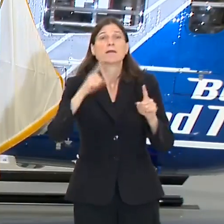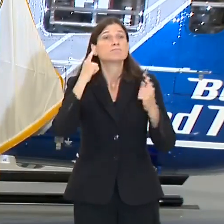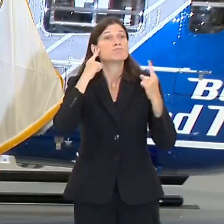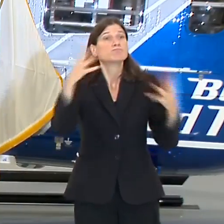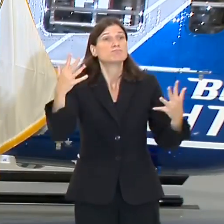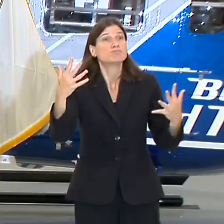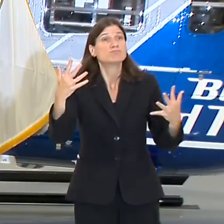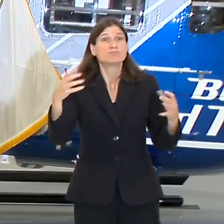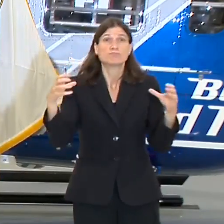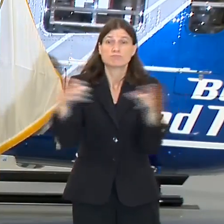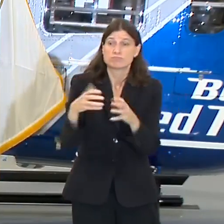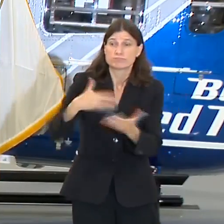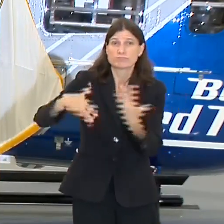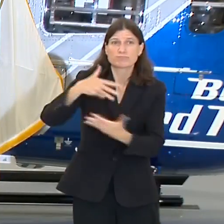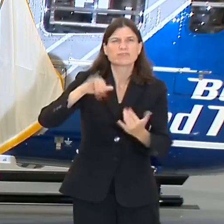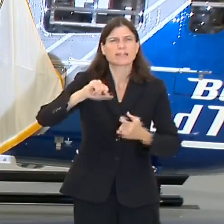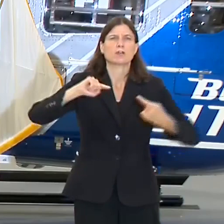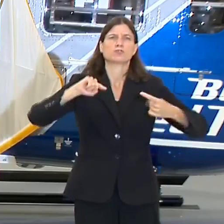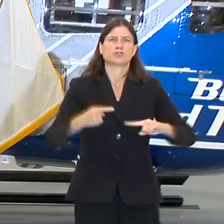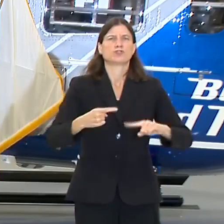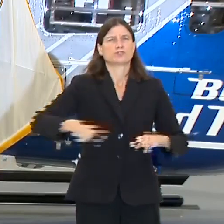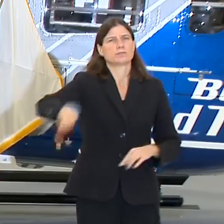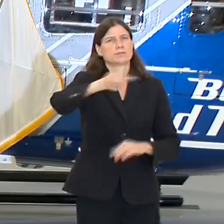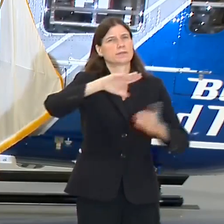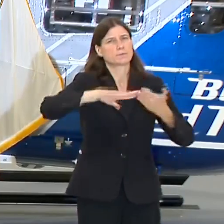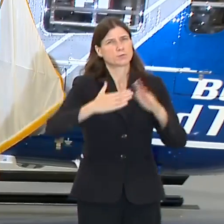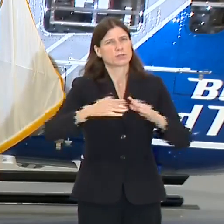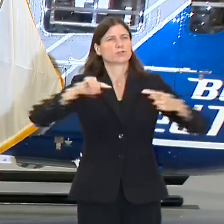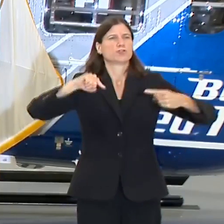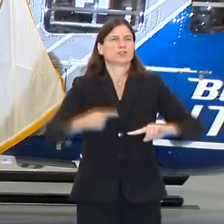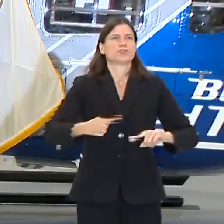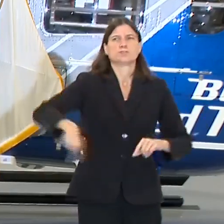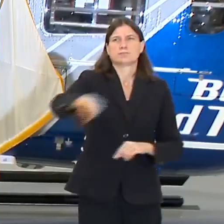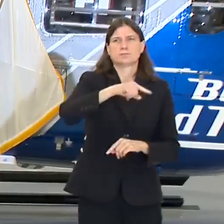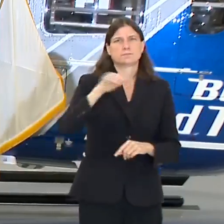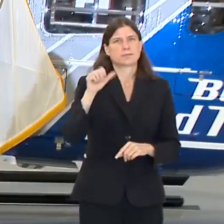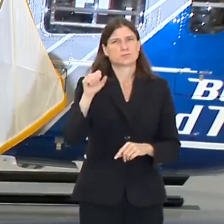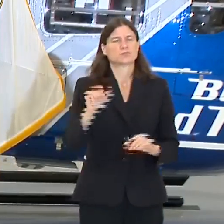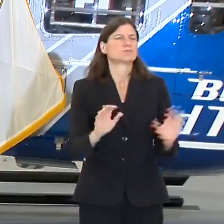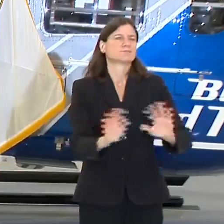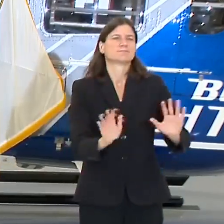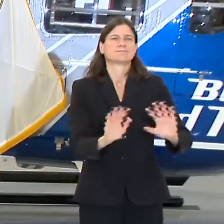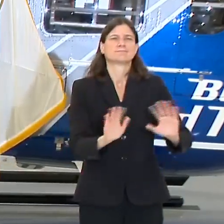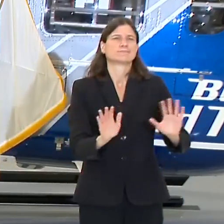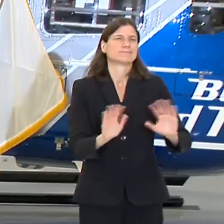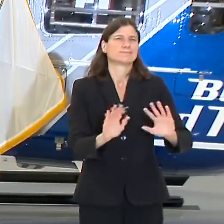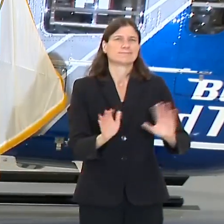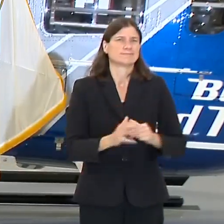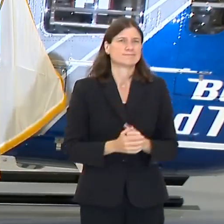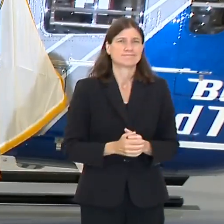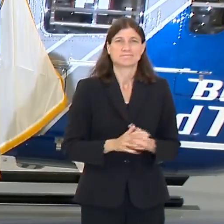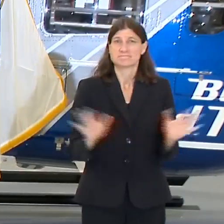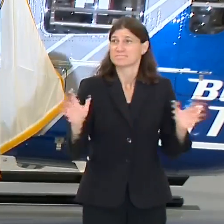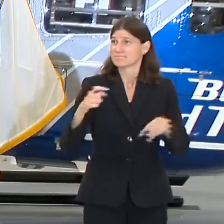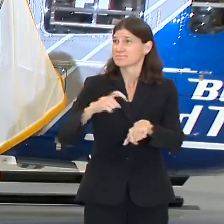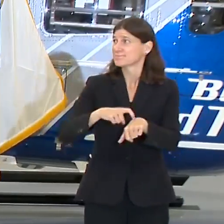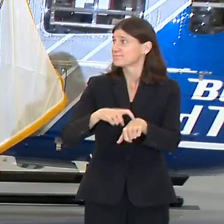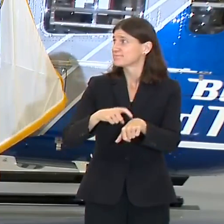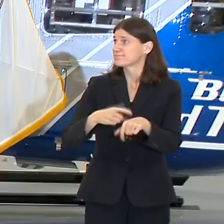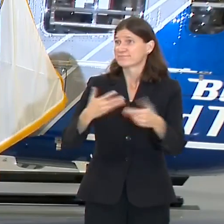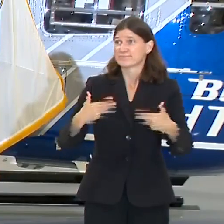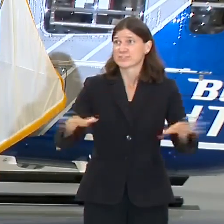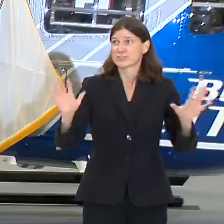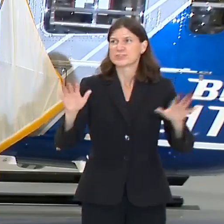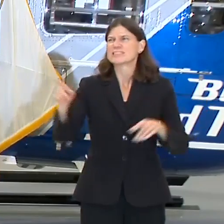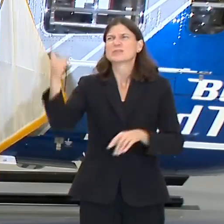rate, and it is going to affect the way we move forward. Has to. Why do you think people are slipping? Why do you think they're slipping? I